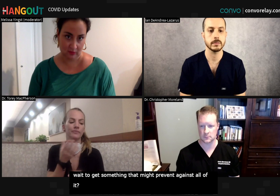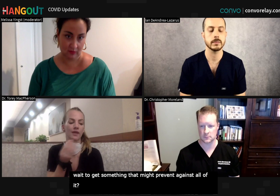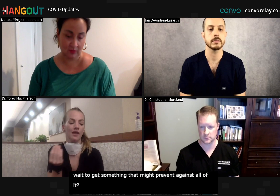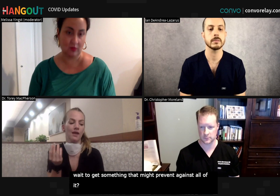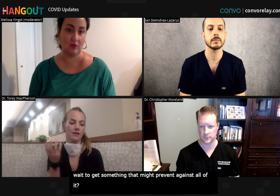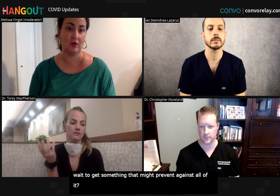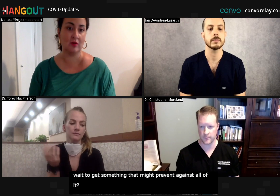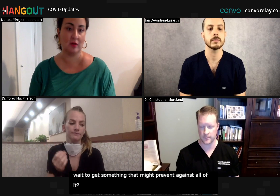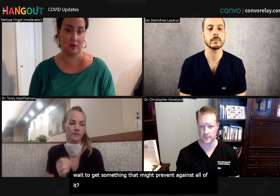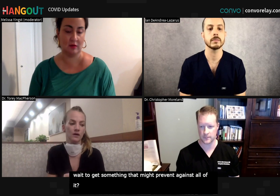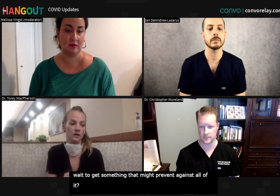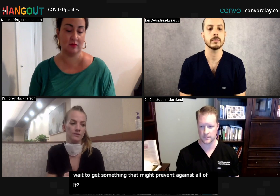less severe.